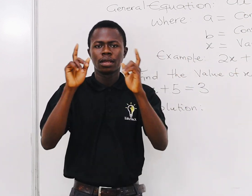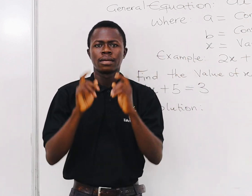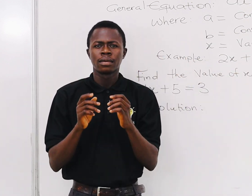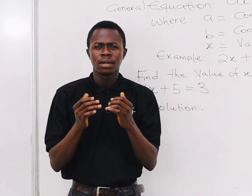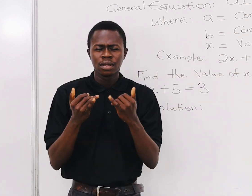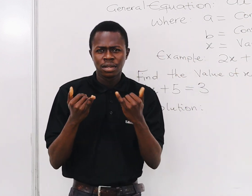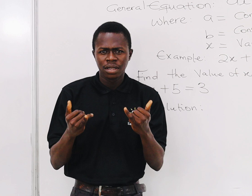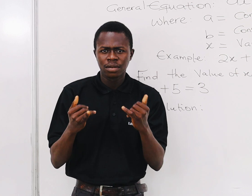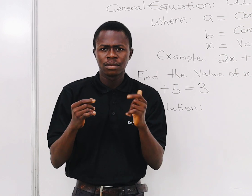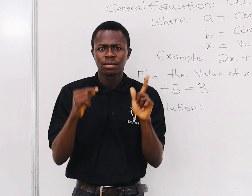Okay.